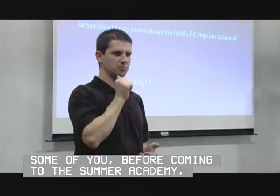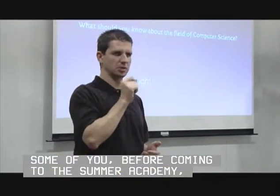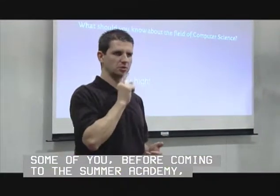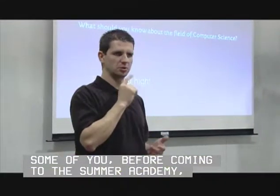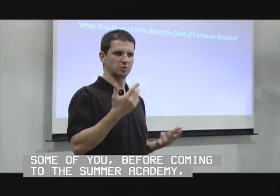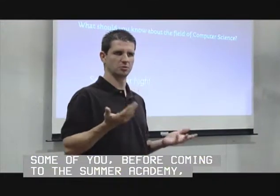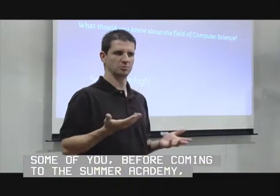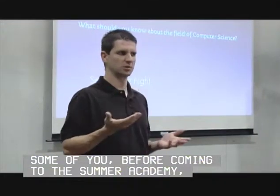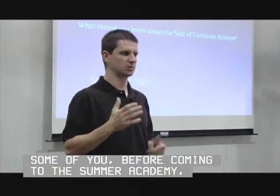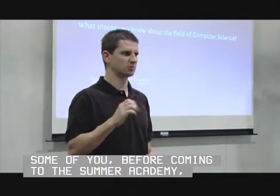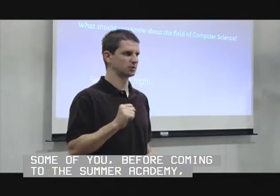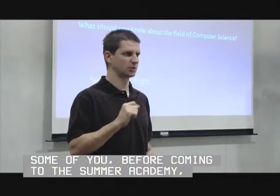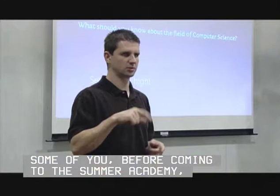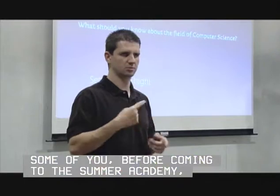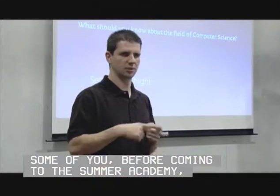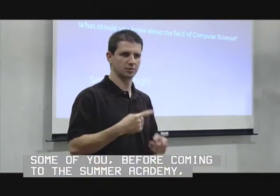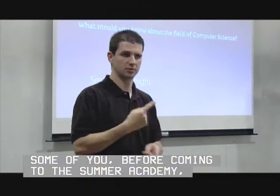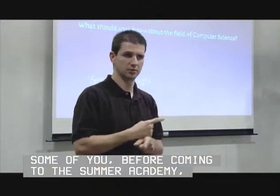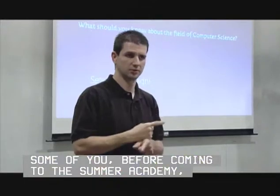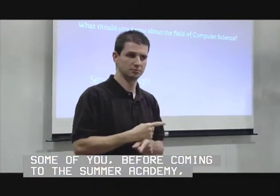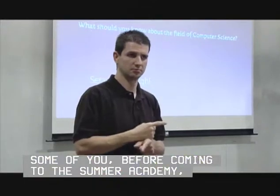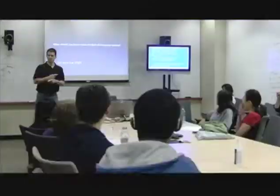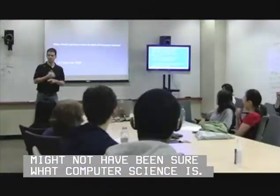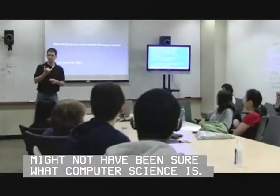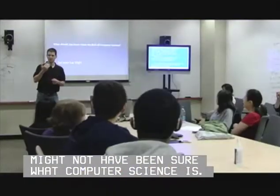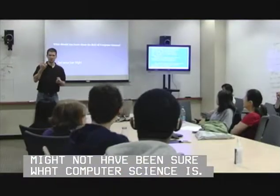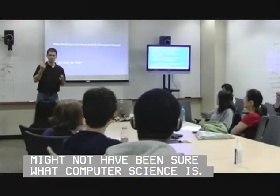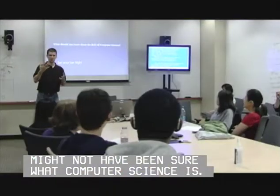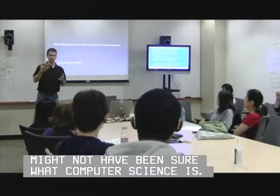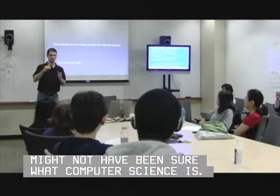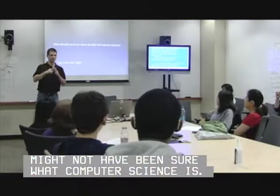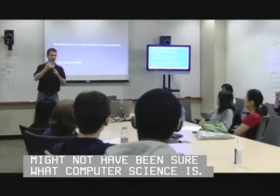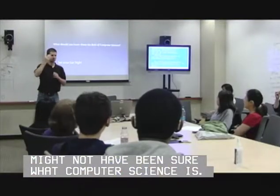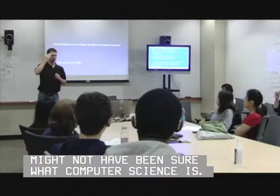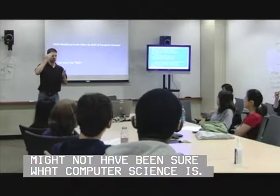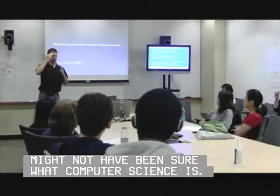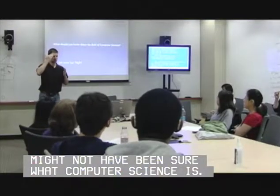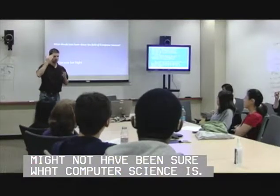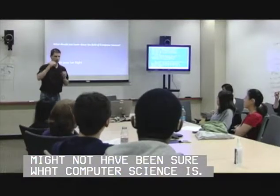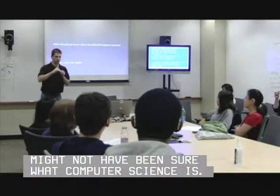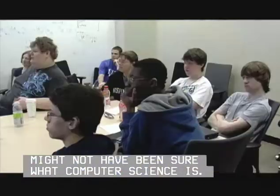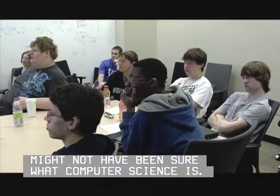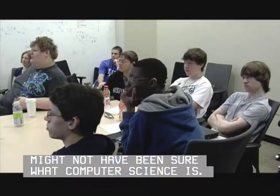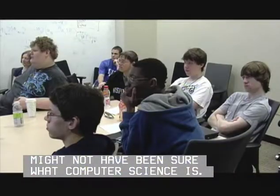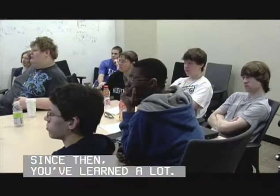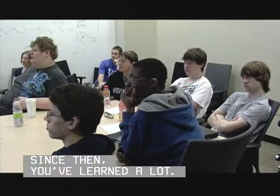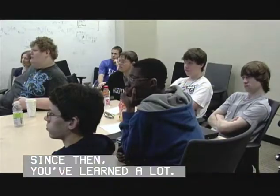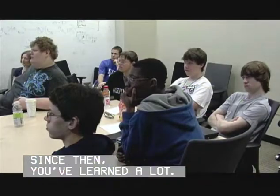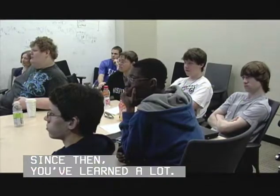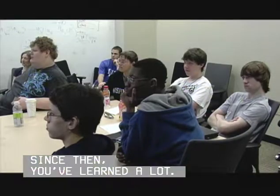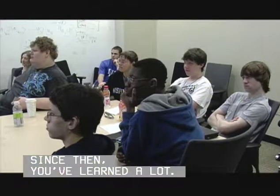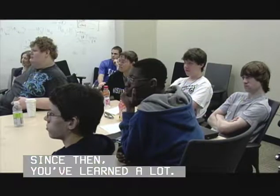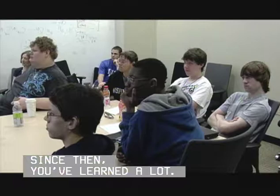Some of you, before coming to the Summer Academy, might not have been sure what computer science is. Since then, you've learned a